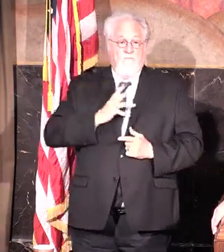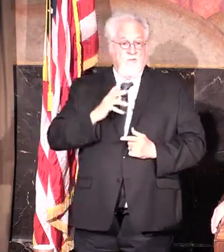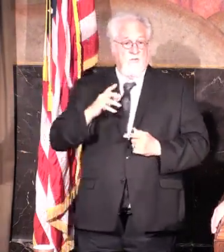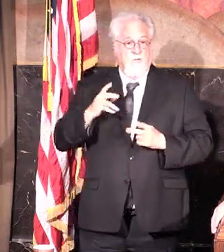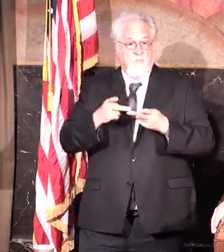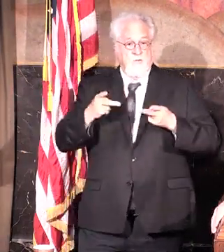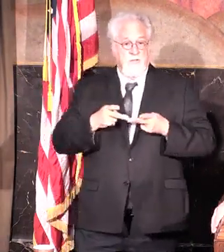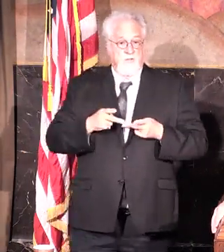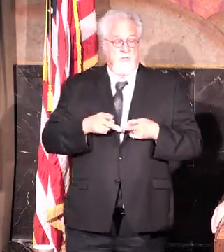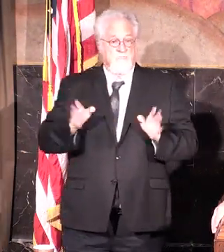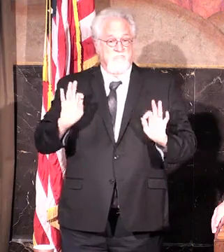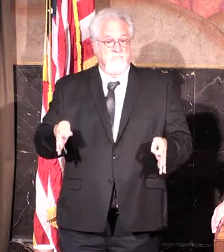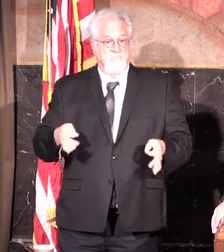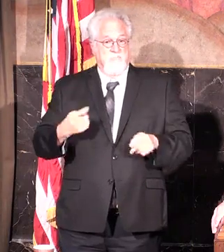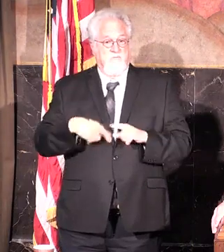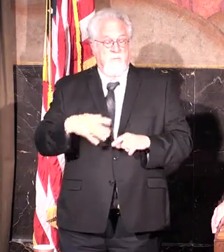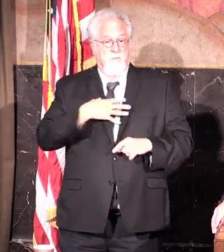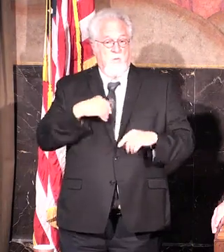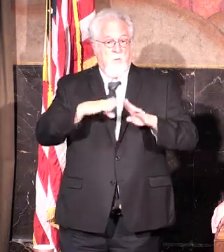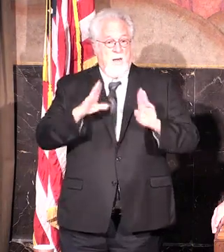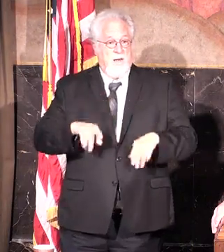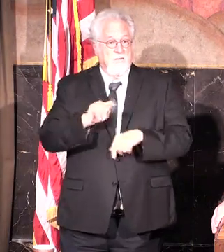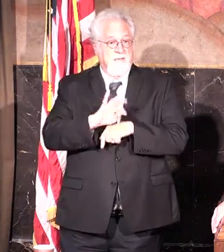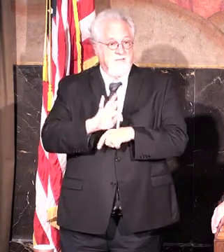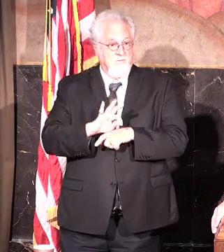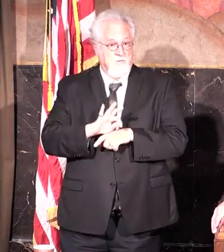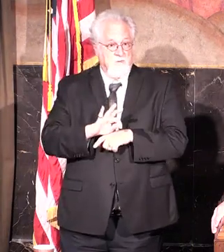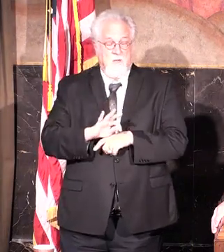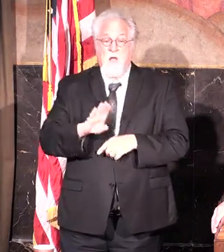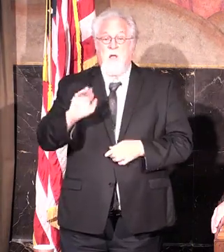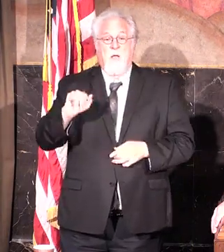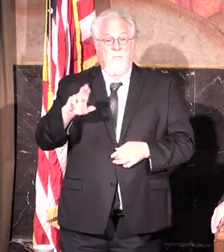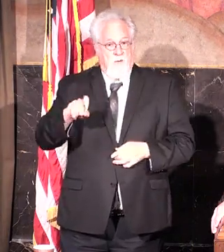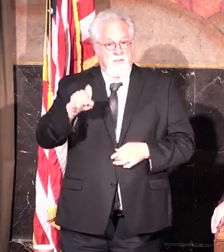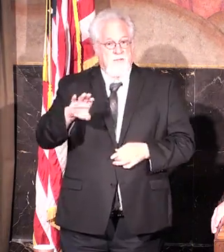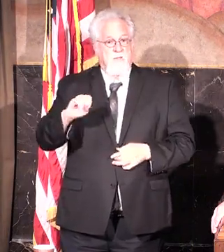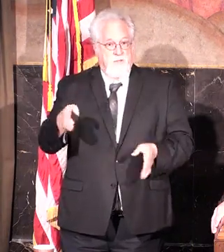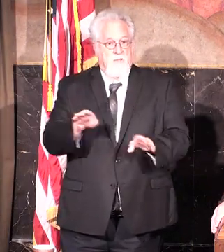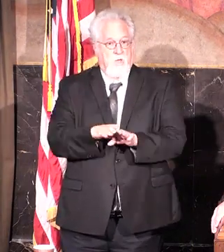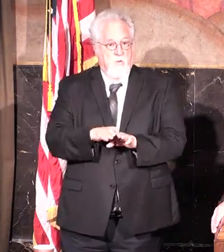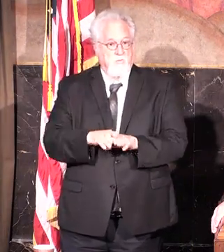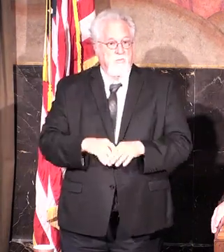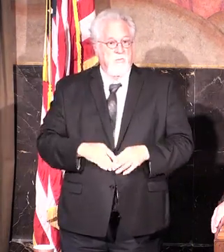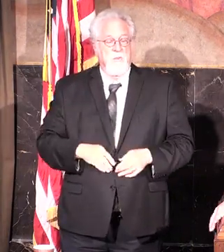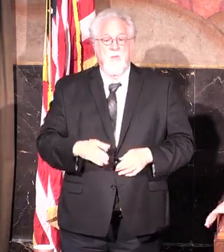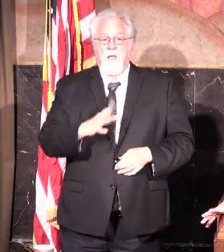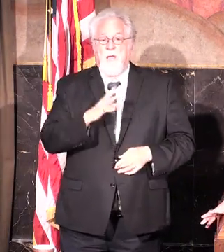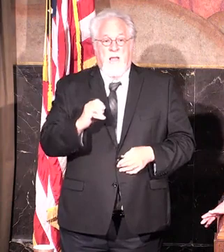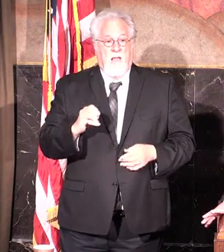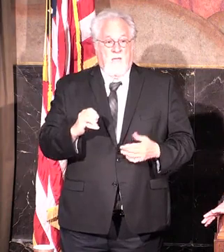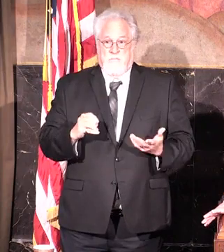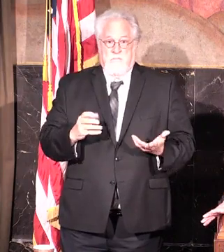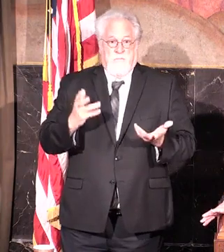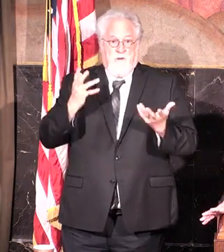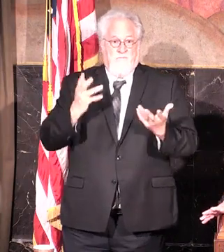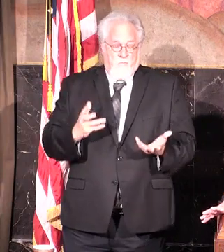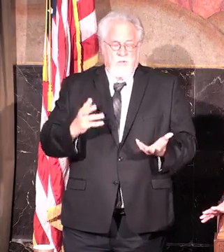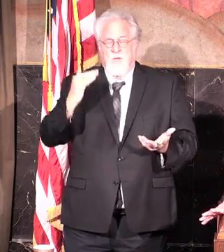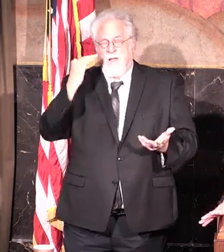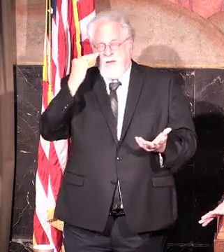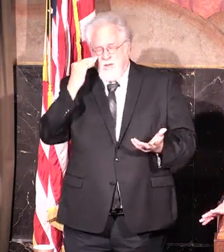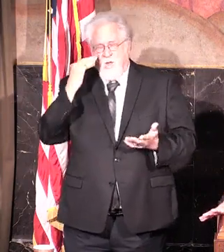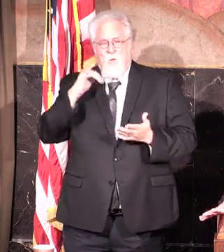House Coronavirus Task Force, that bars need to be closed. And that's unfortunate. I know